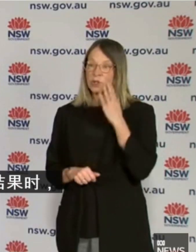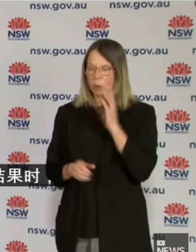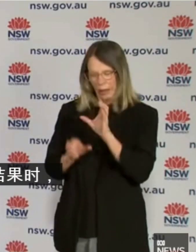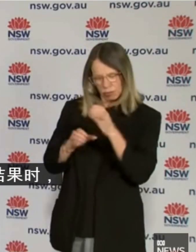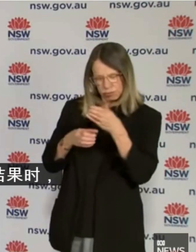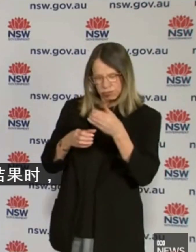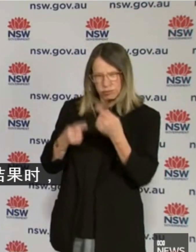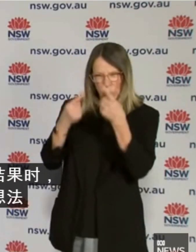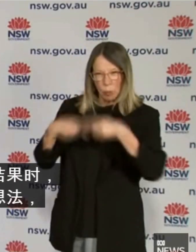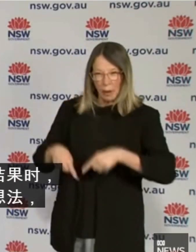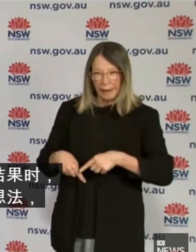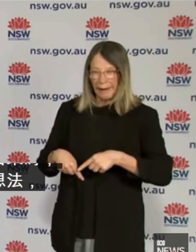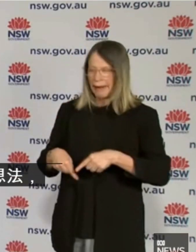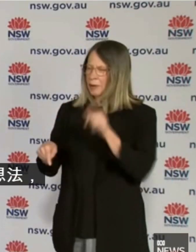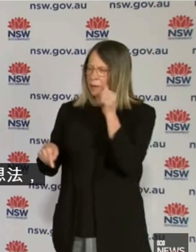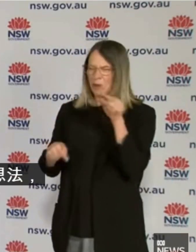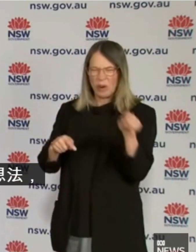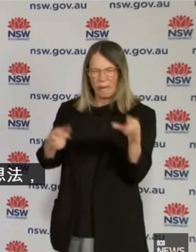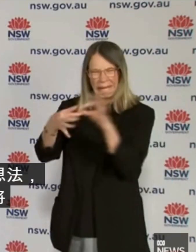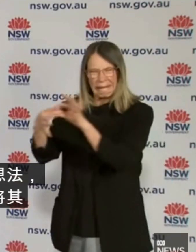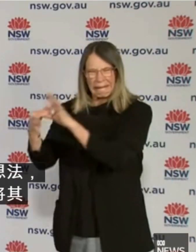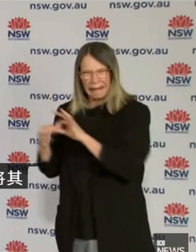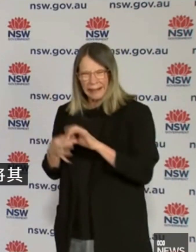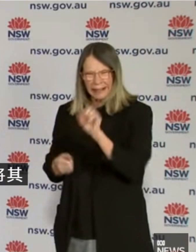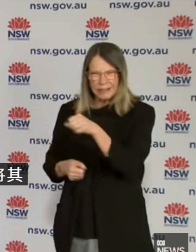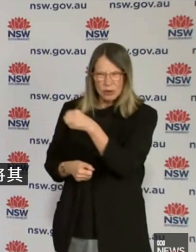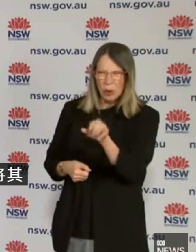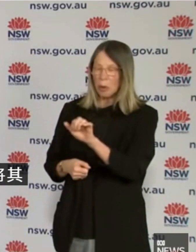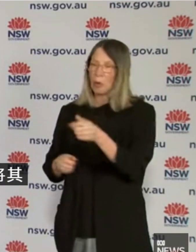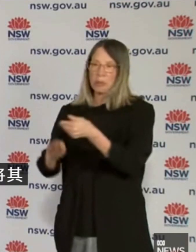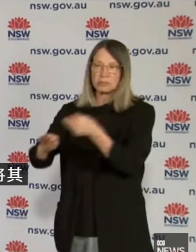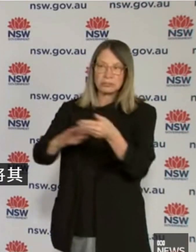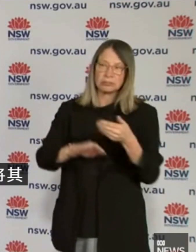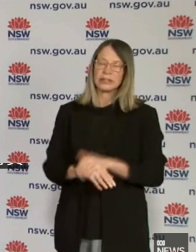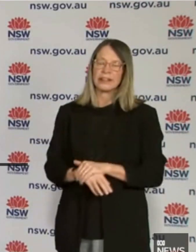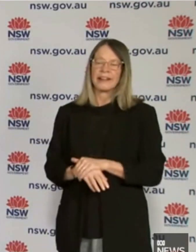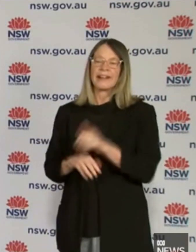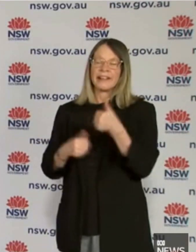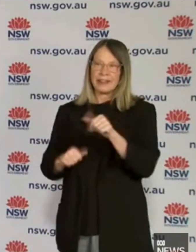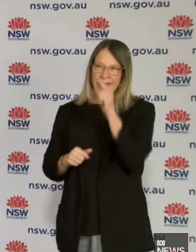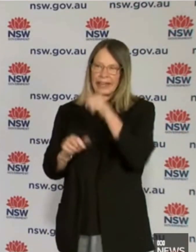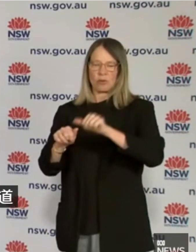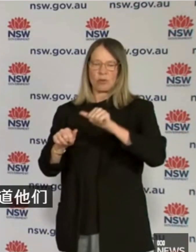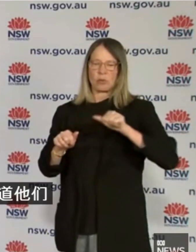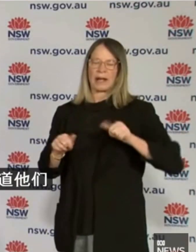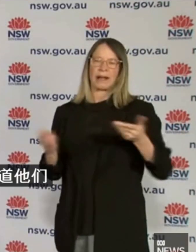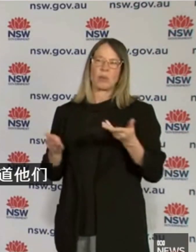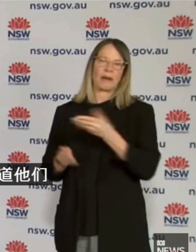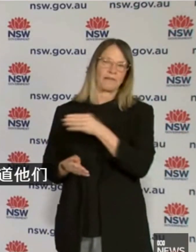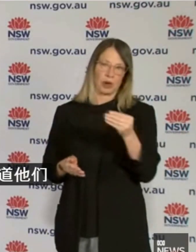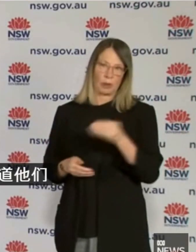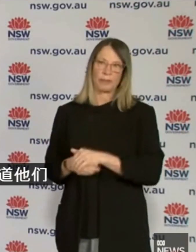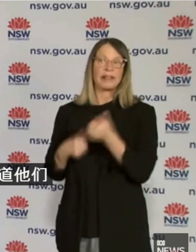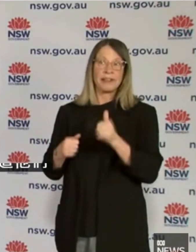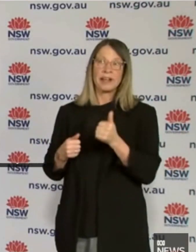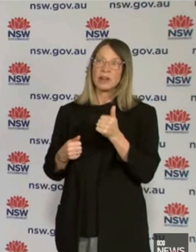that serology, they'll have some better ideas because they'll then perhaps be able to backtrack it to a source or an index case. And once they've got that, they'll make the announcements.